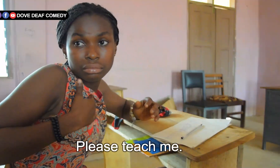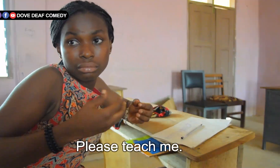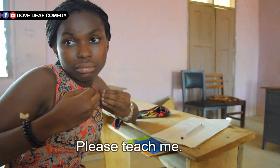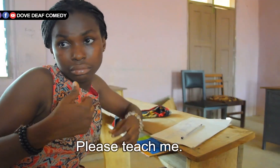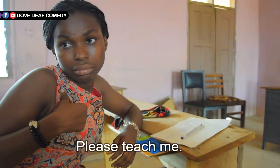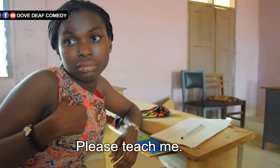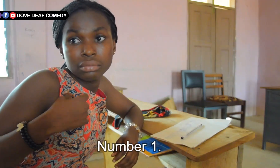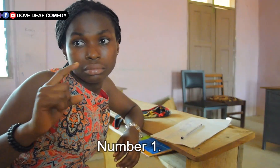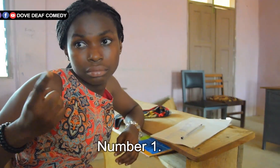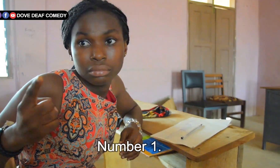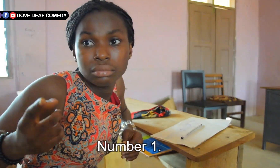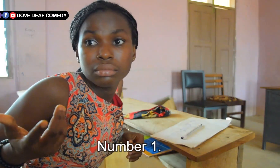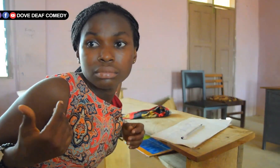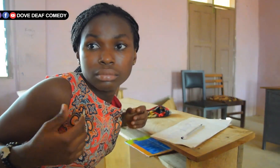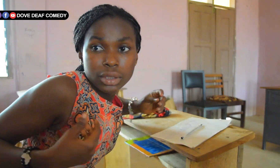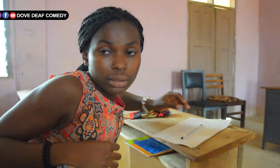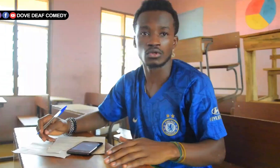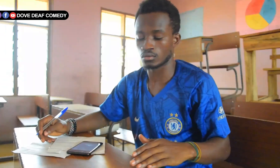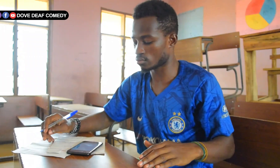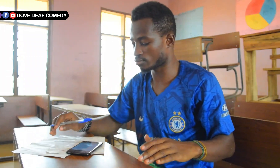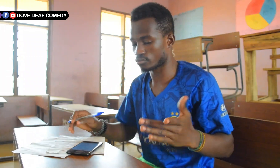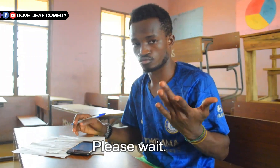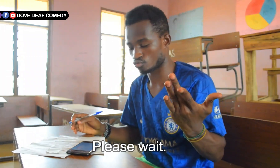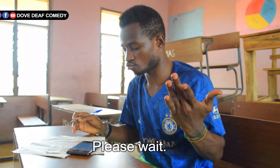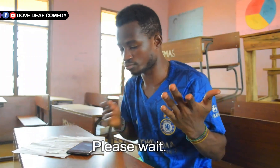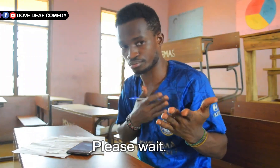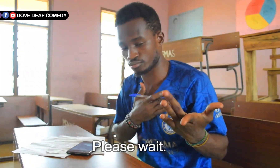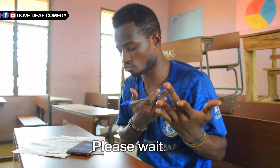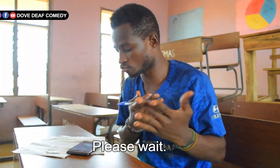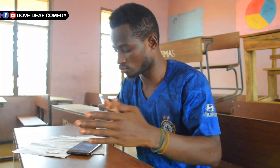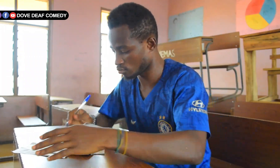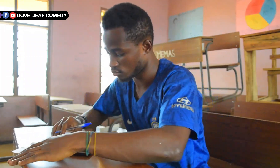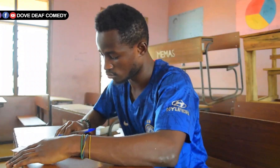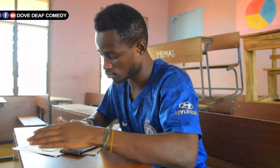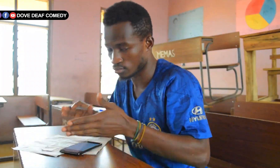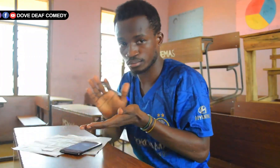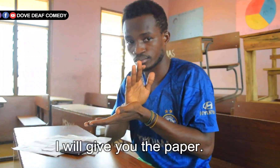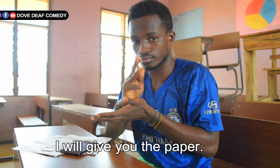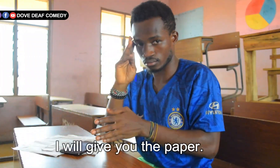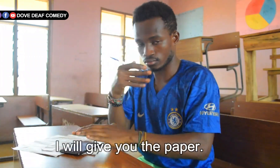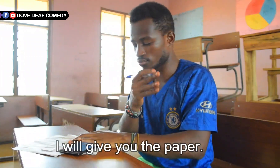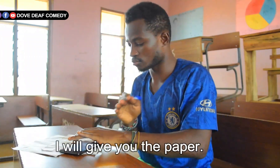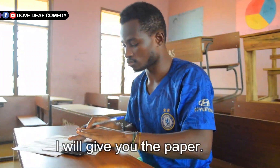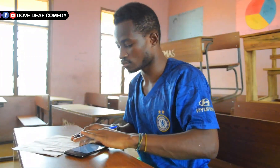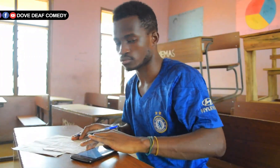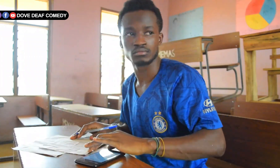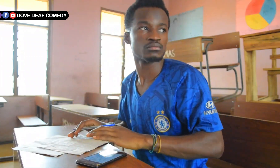Please teach me. Number 1. Please wait. I will give you the paper.